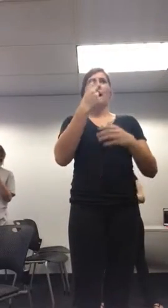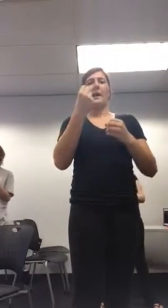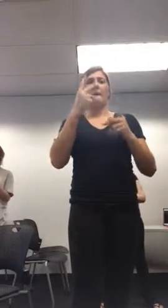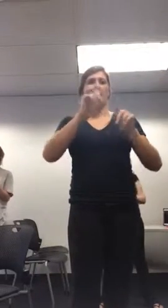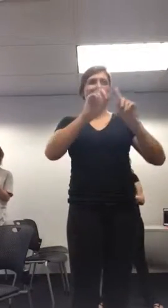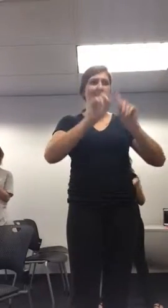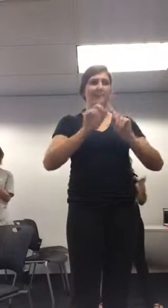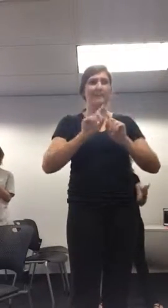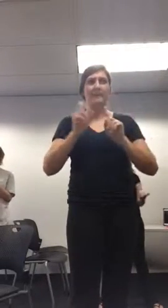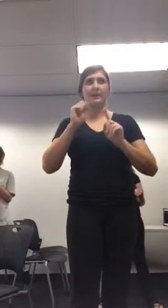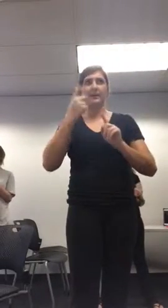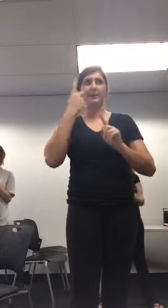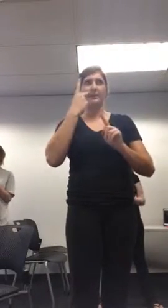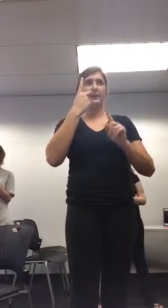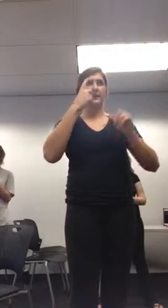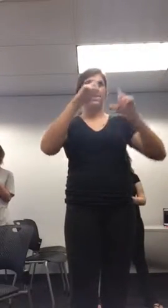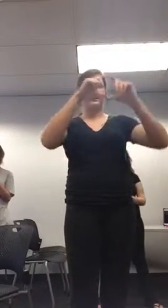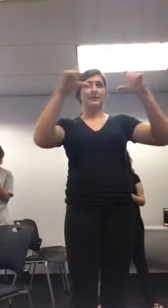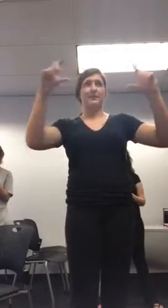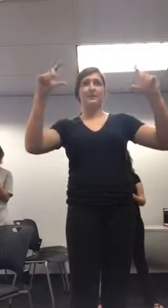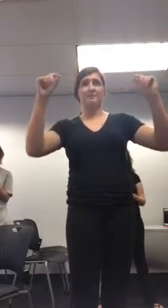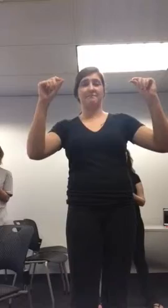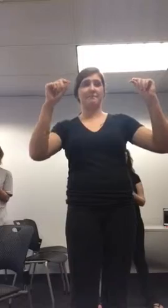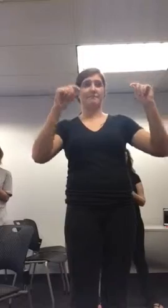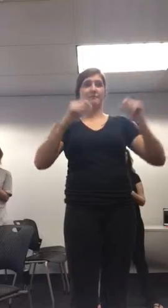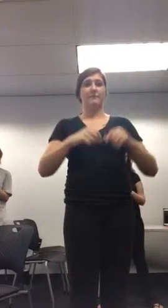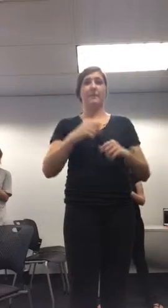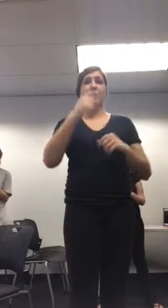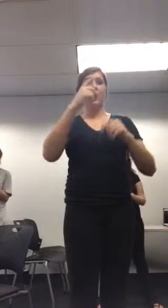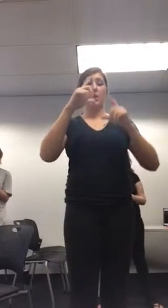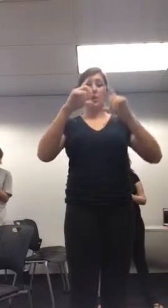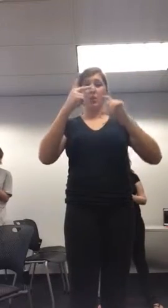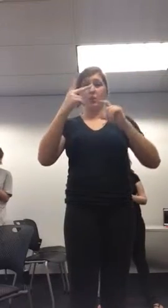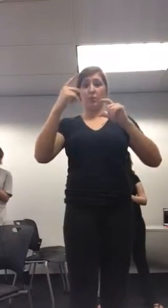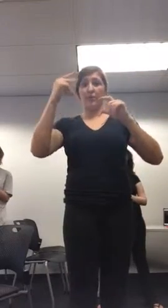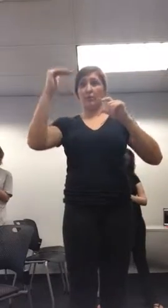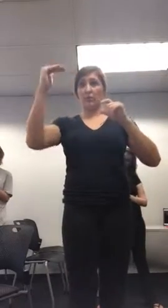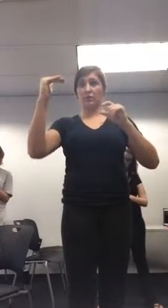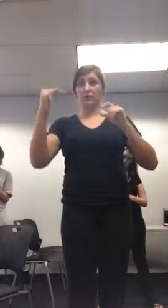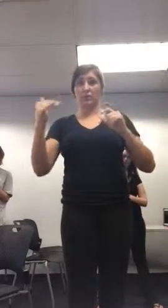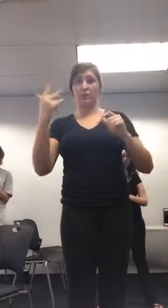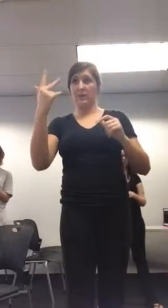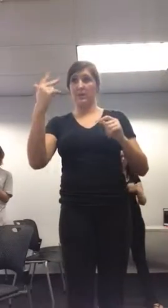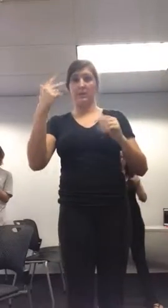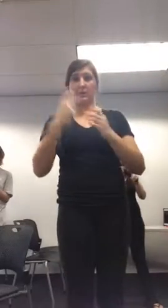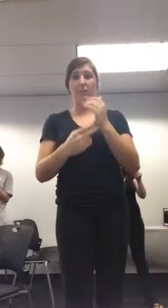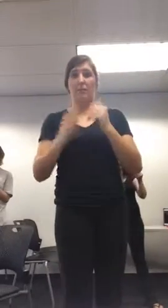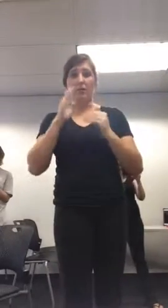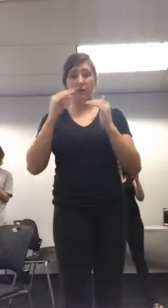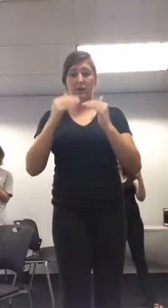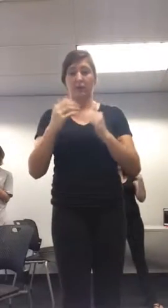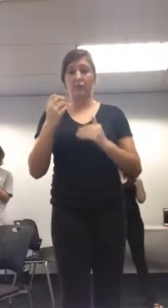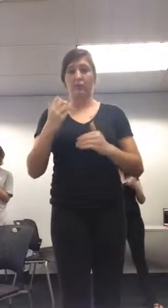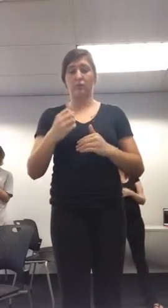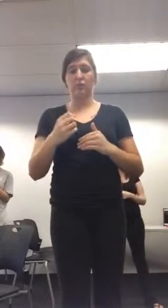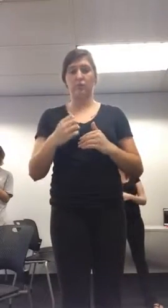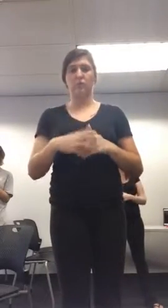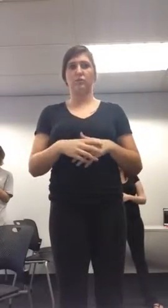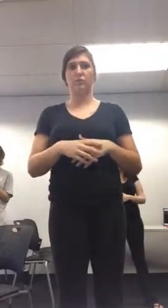than a rectangle. This is a square. 3 rows of 3. And in fact, you turn it sideways, you still have 3 rows of 3. And in fact, 9